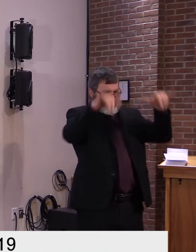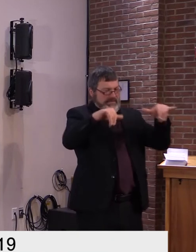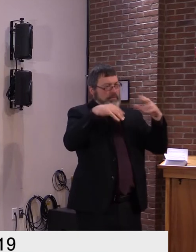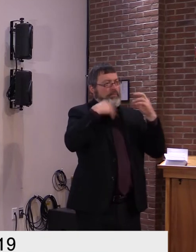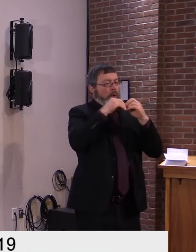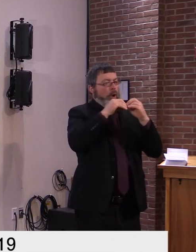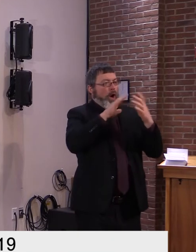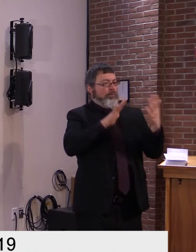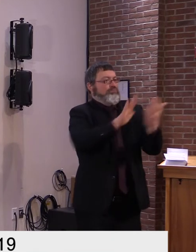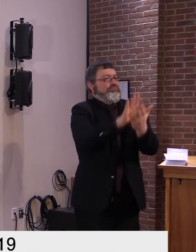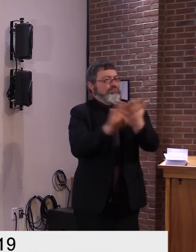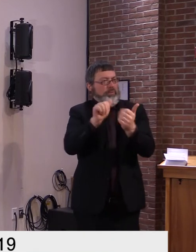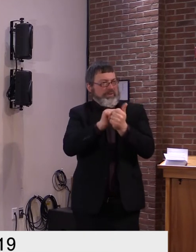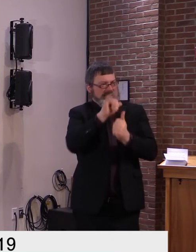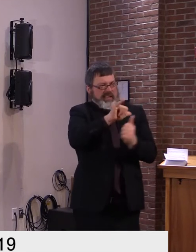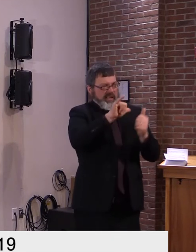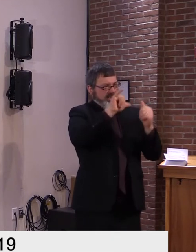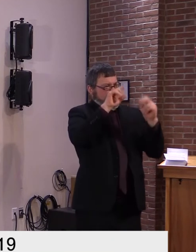Thank you.